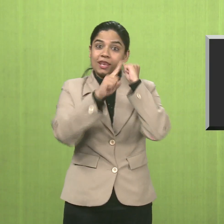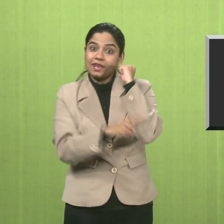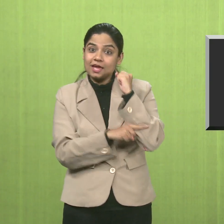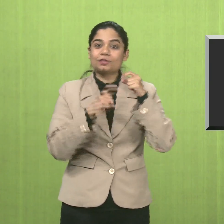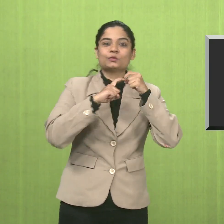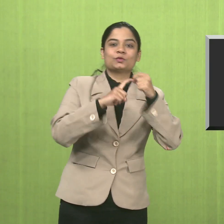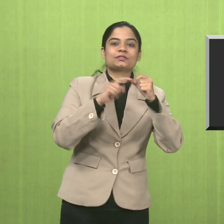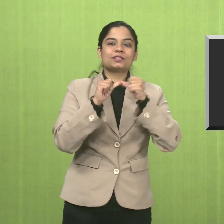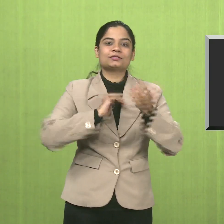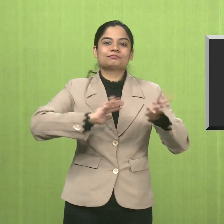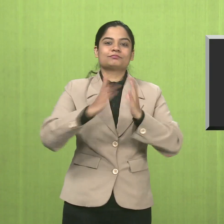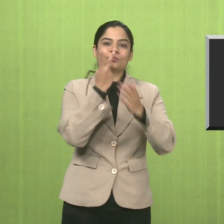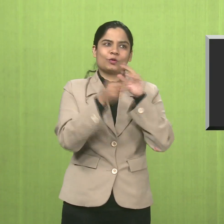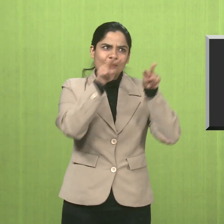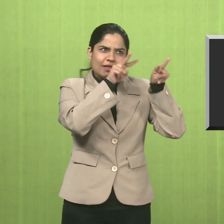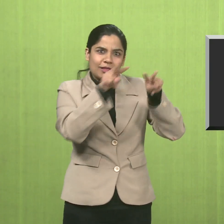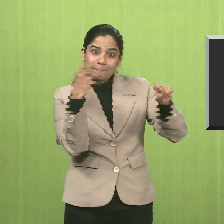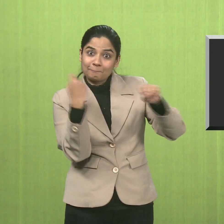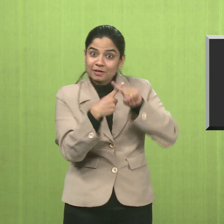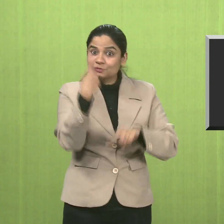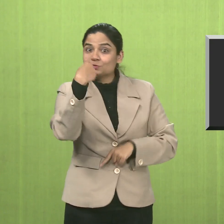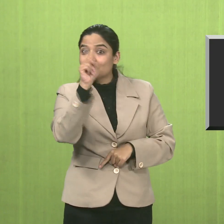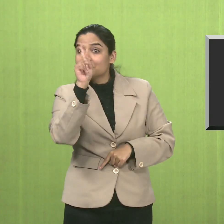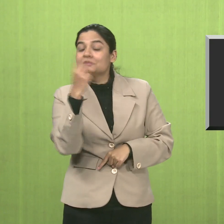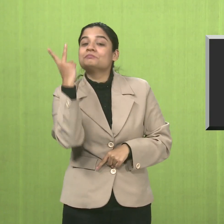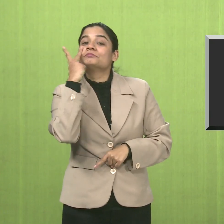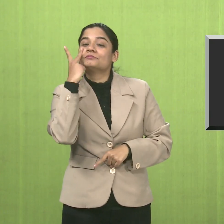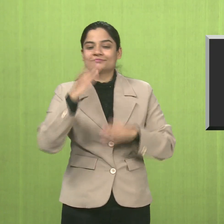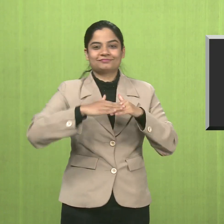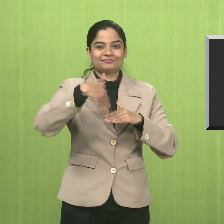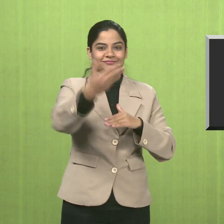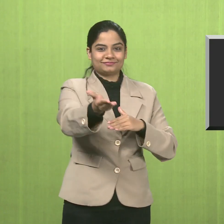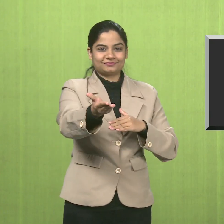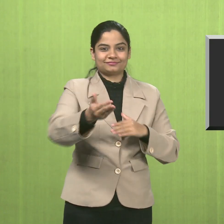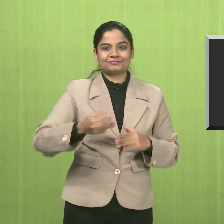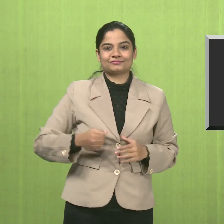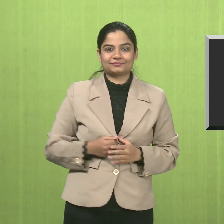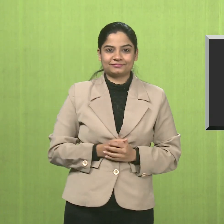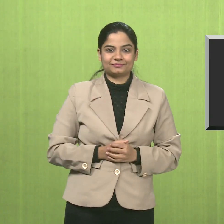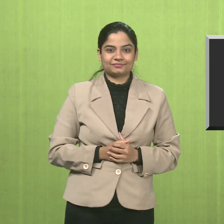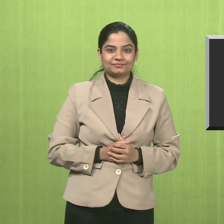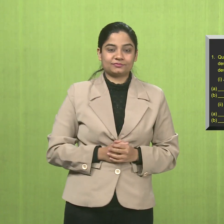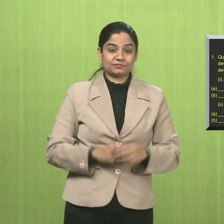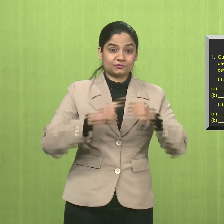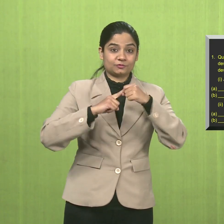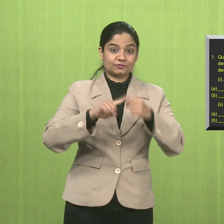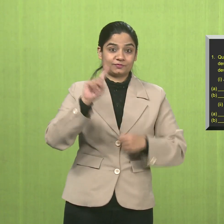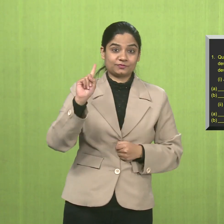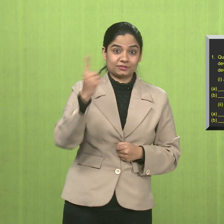notebook. In the end, I will give you answers in Indian Sign Language. Then you can see if your answers are correct or not.